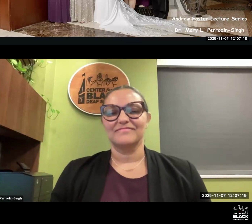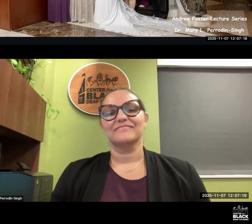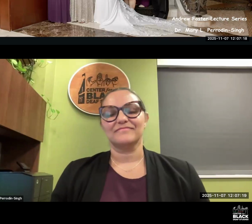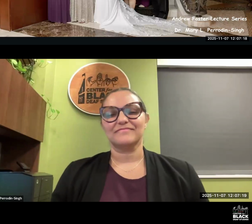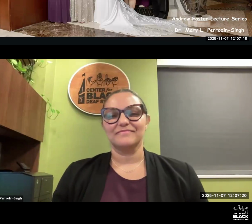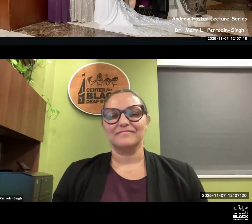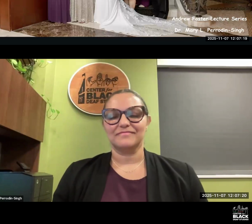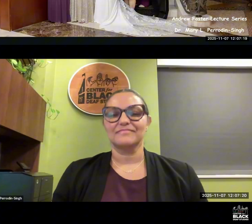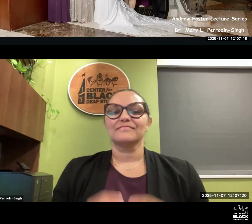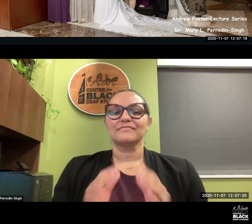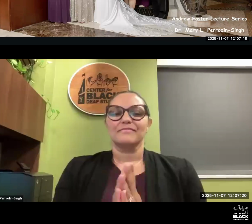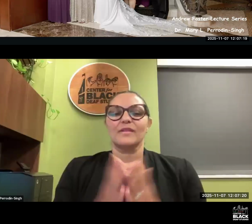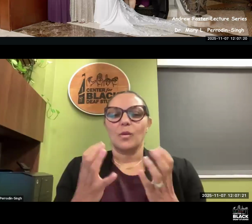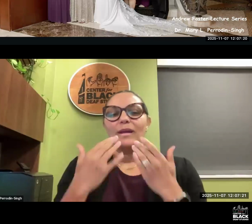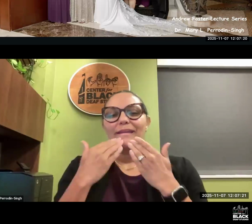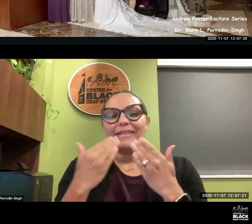well on top of a shelf.